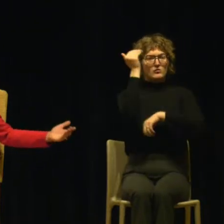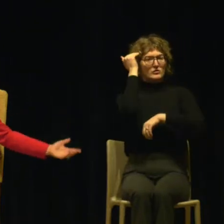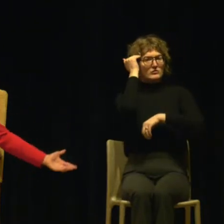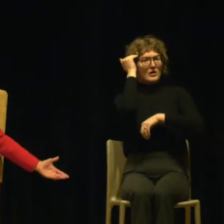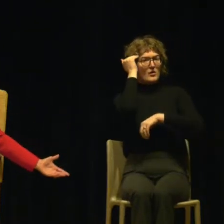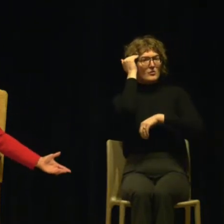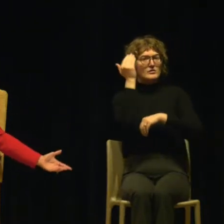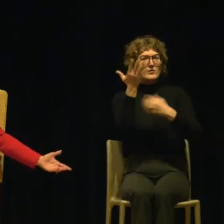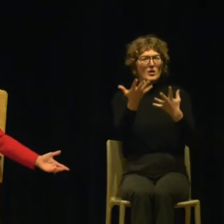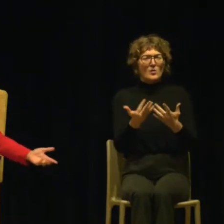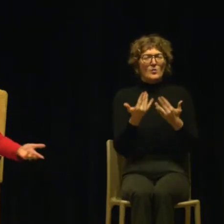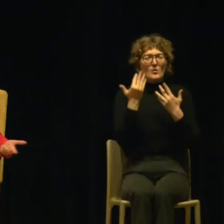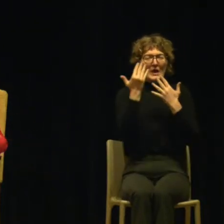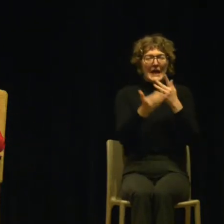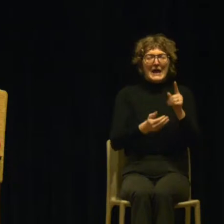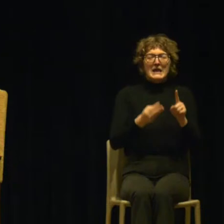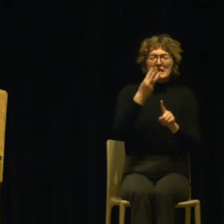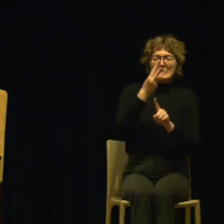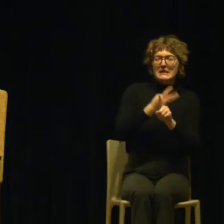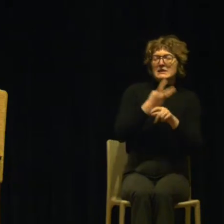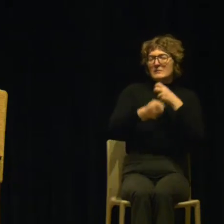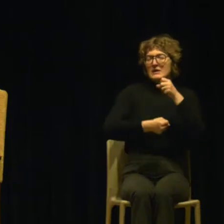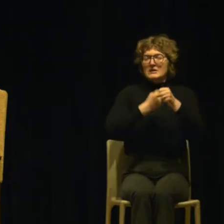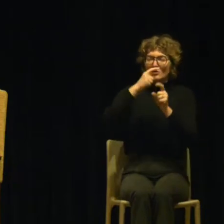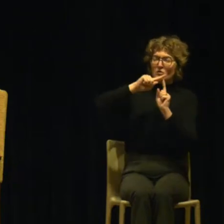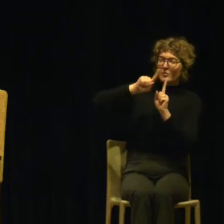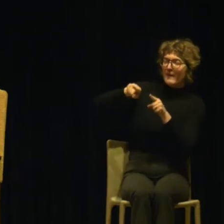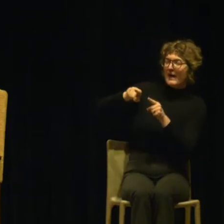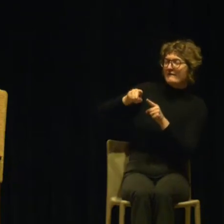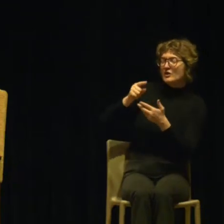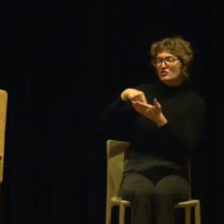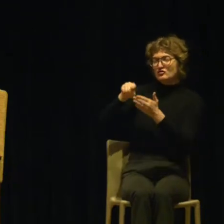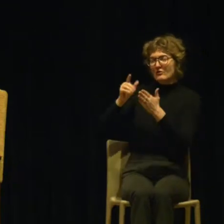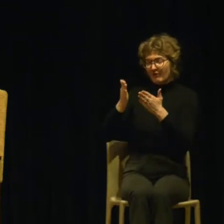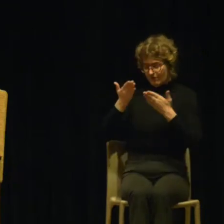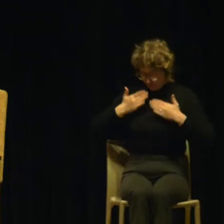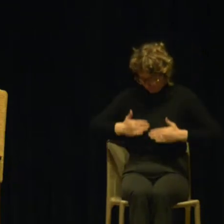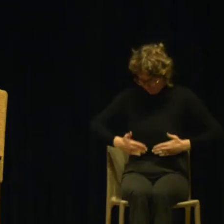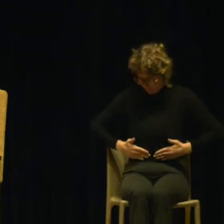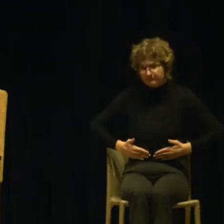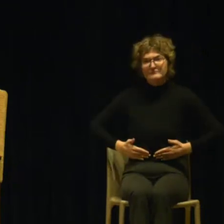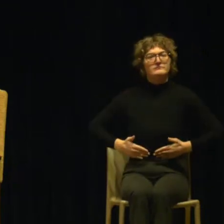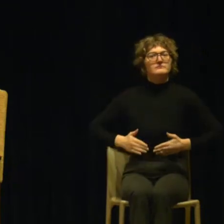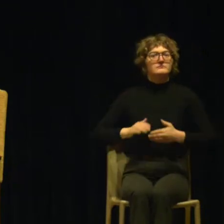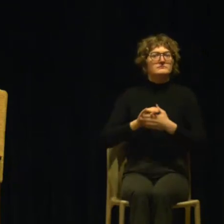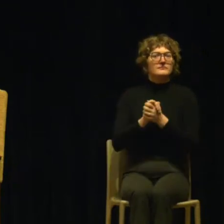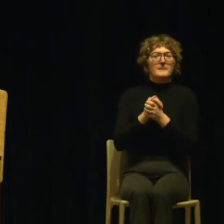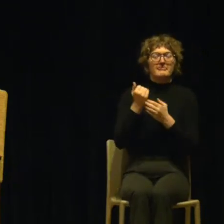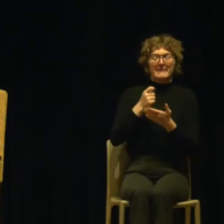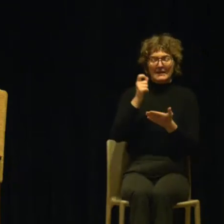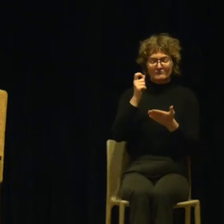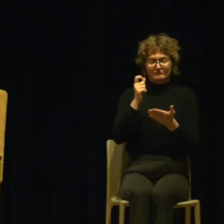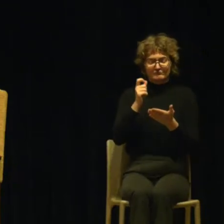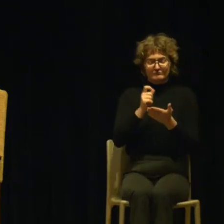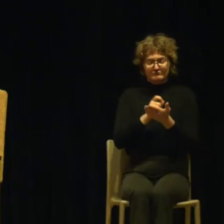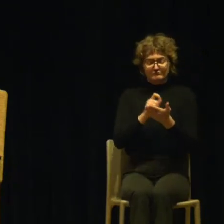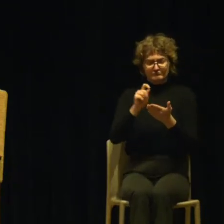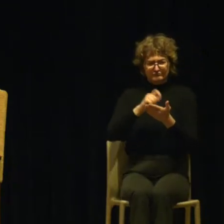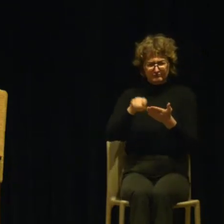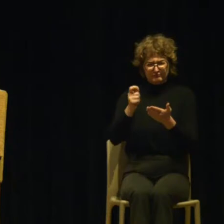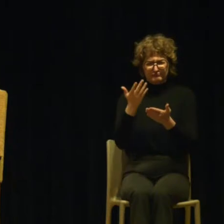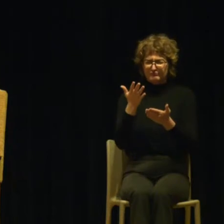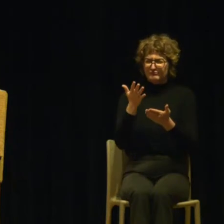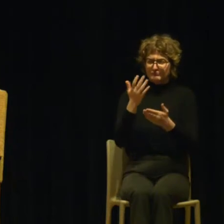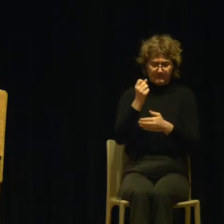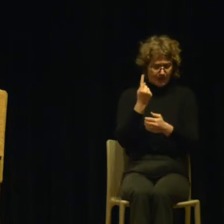don't want to wait another 6 months or a year until you go back for your checkup. These are just sort of check-in points so you know